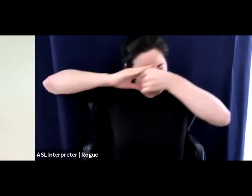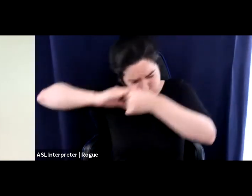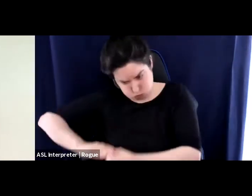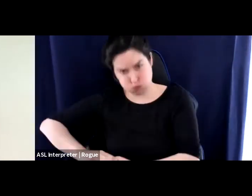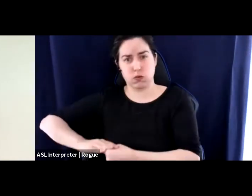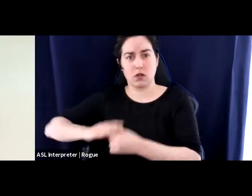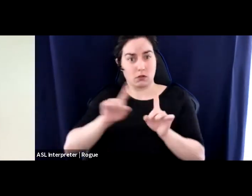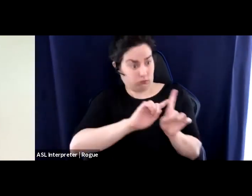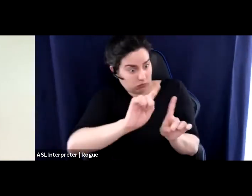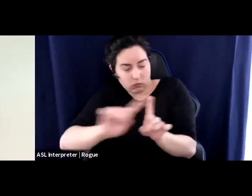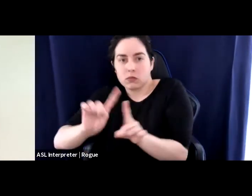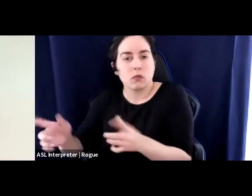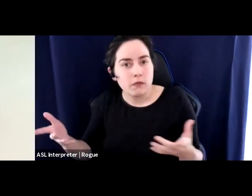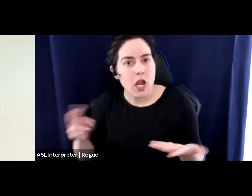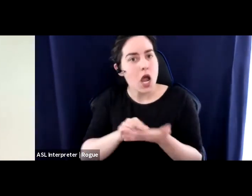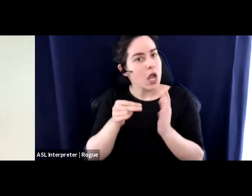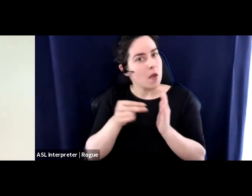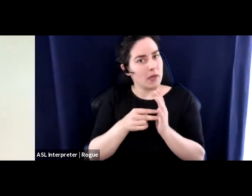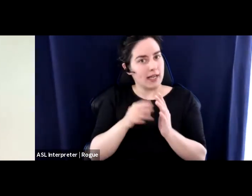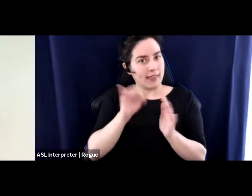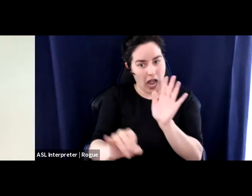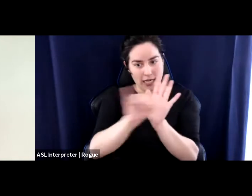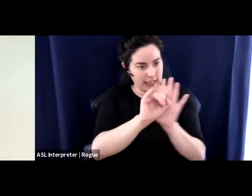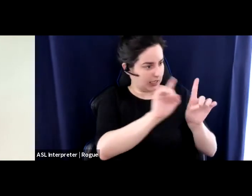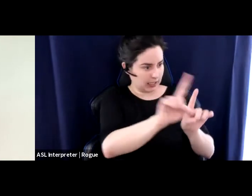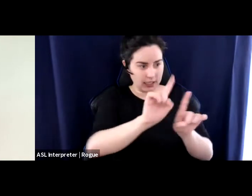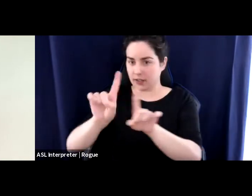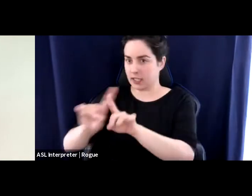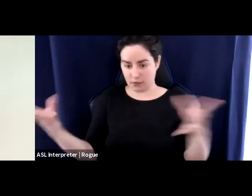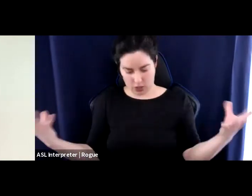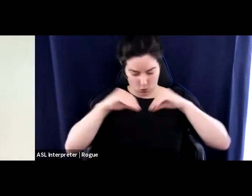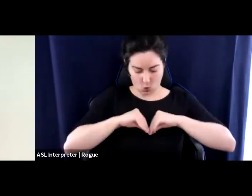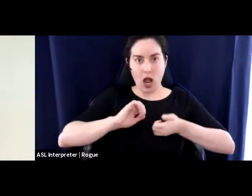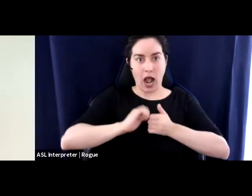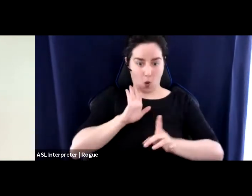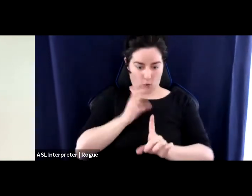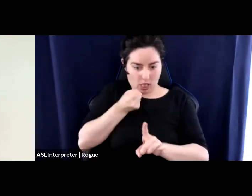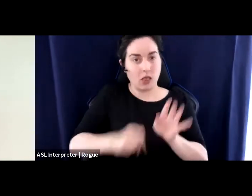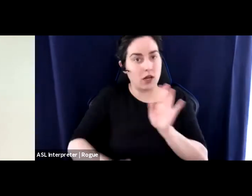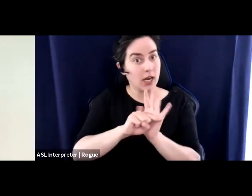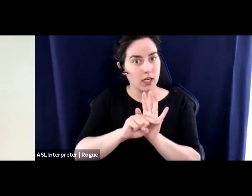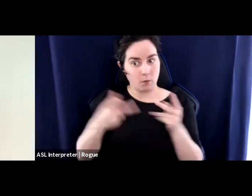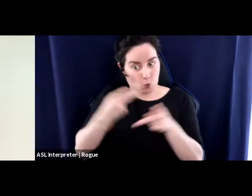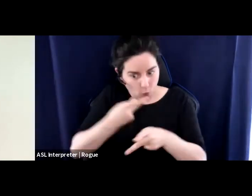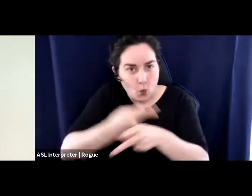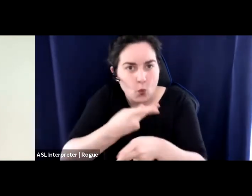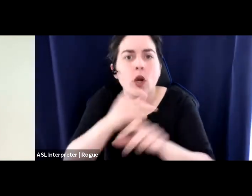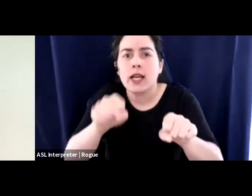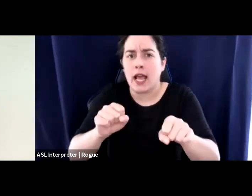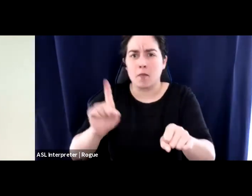future about how that intersectional discrimination should be taken into account in judicial